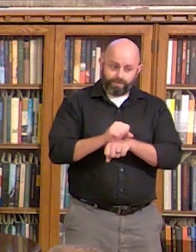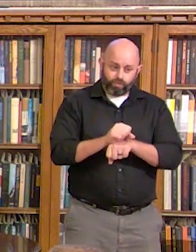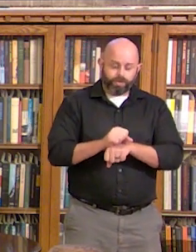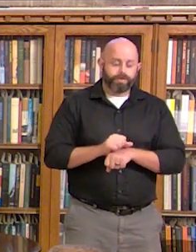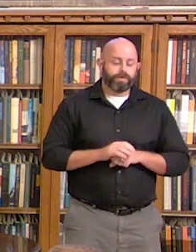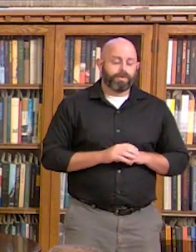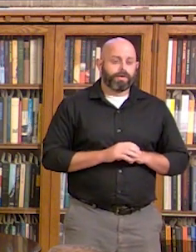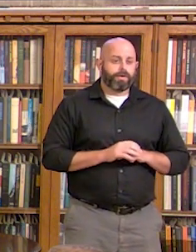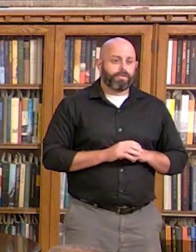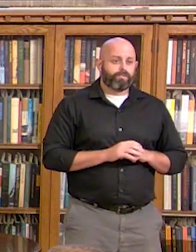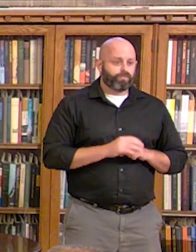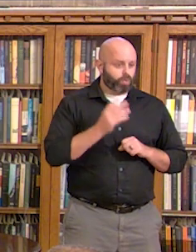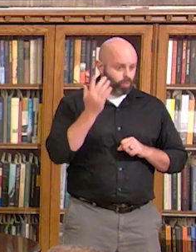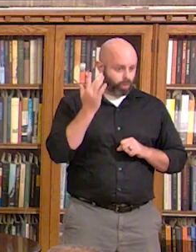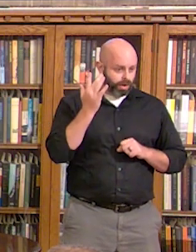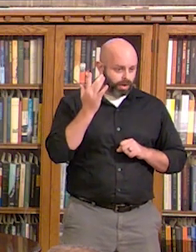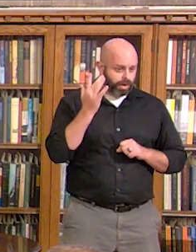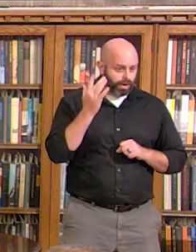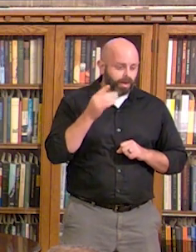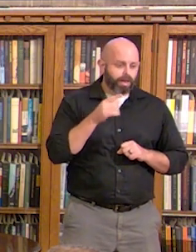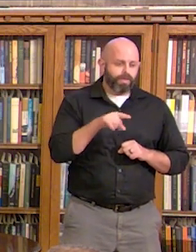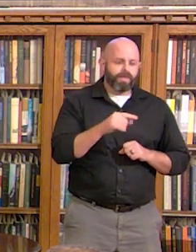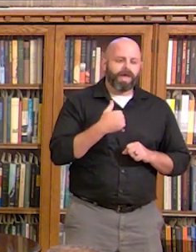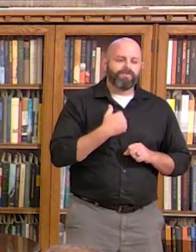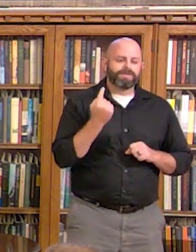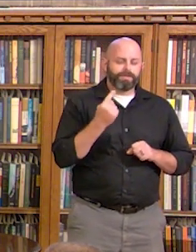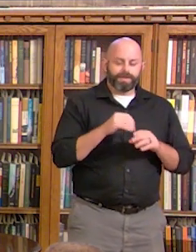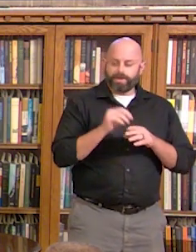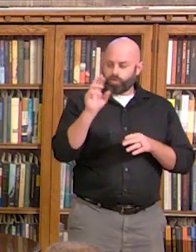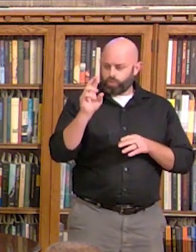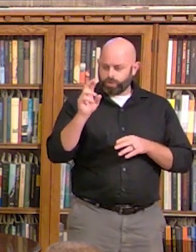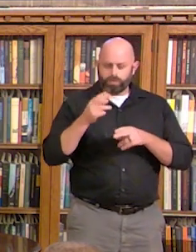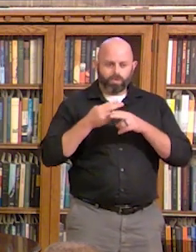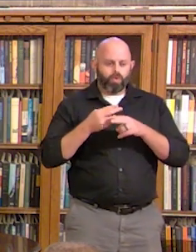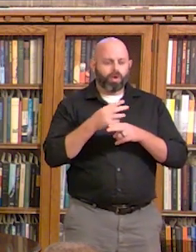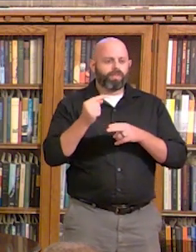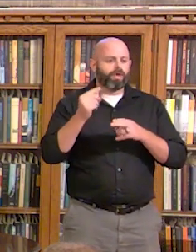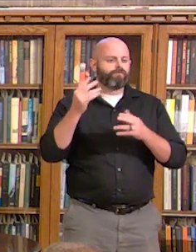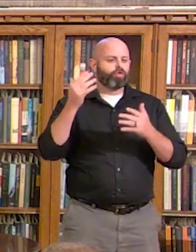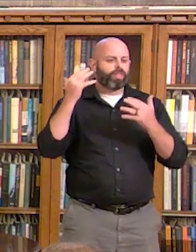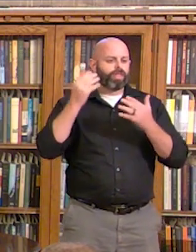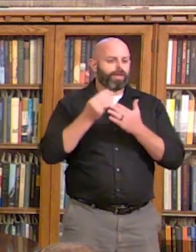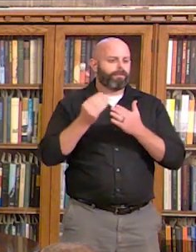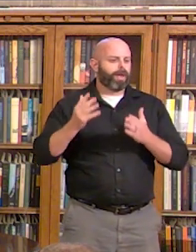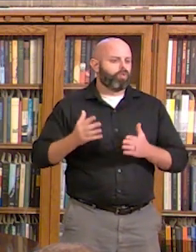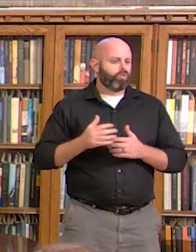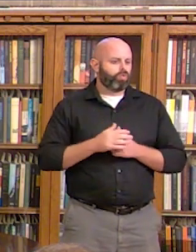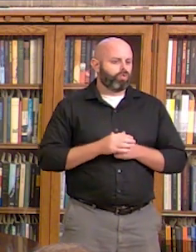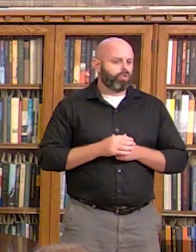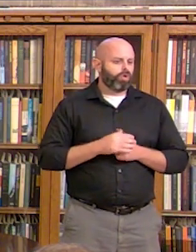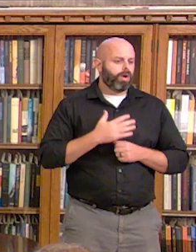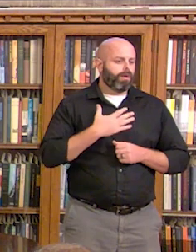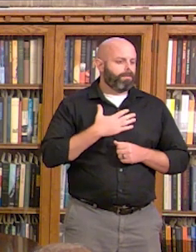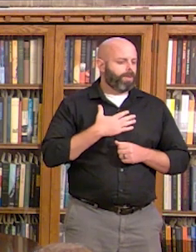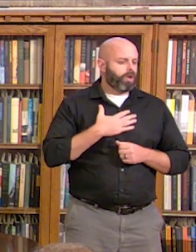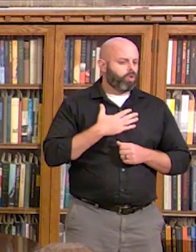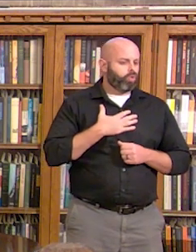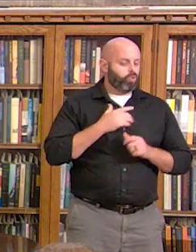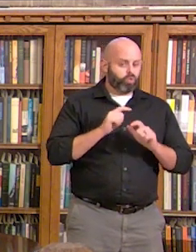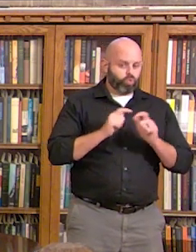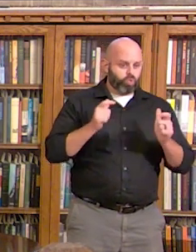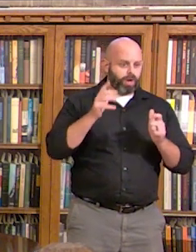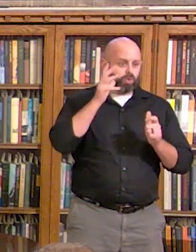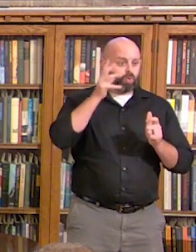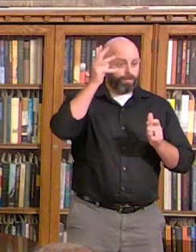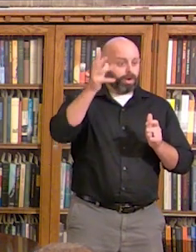because the they have something in Richmond called The Friendly buyer and my own great-grandparents